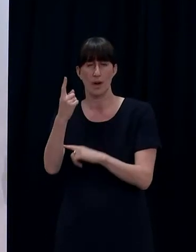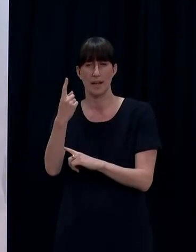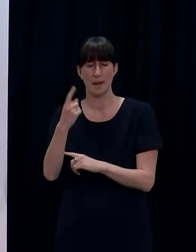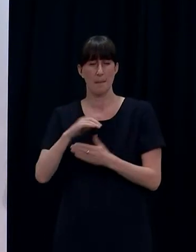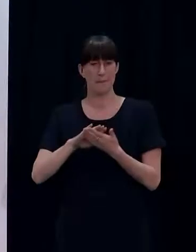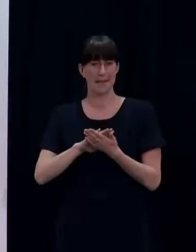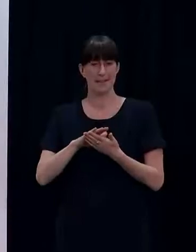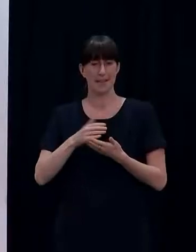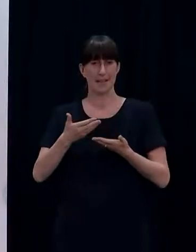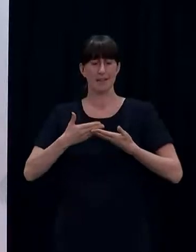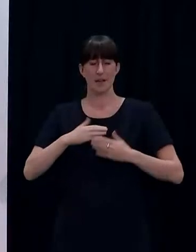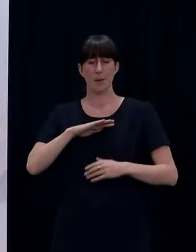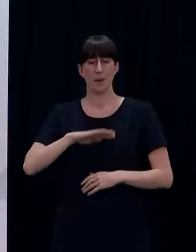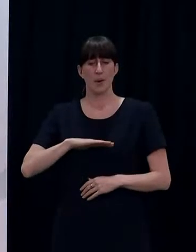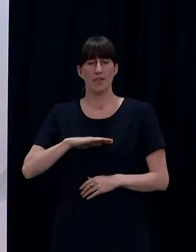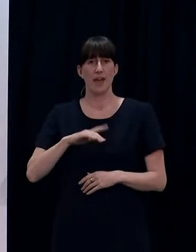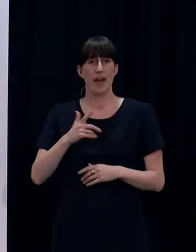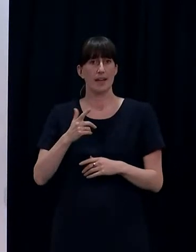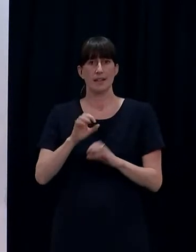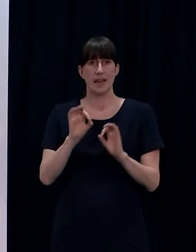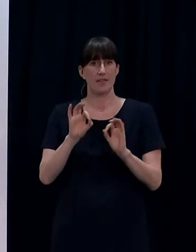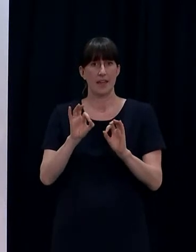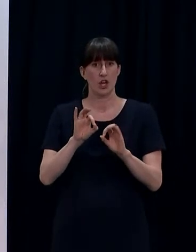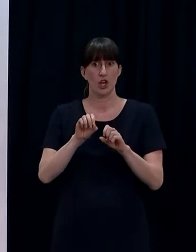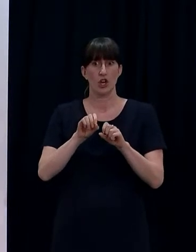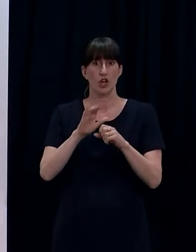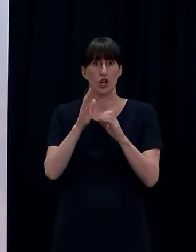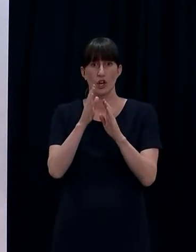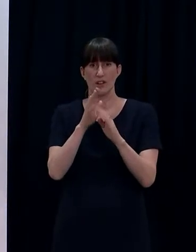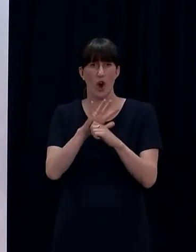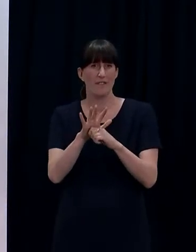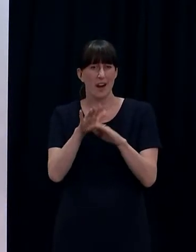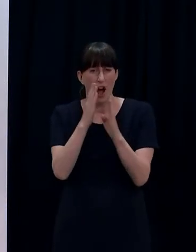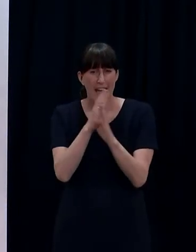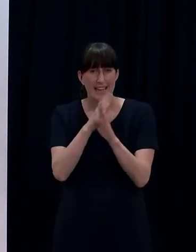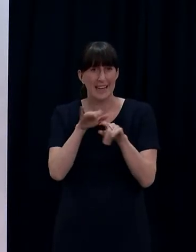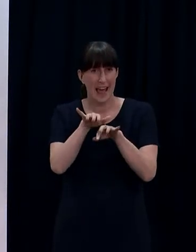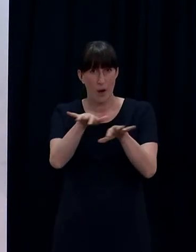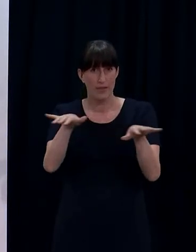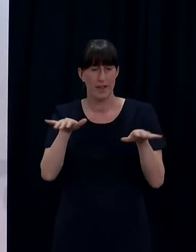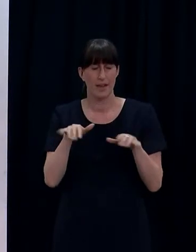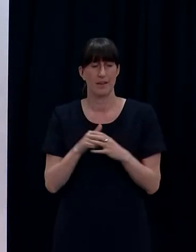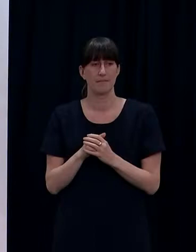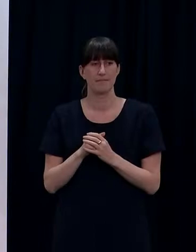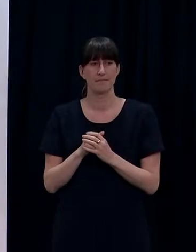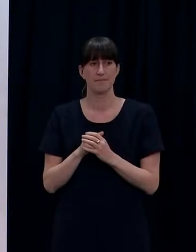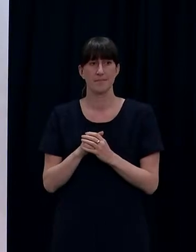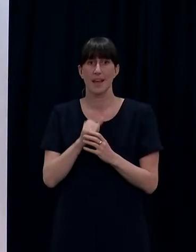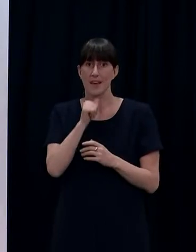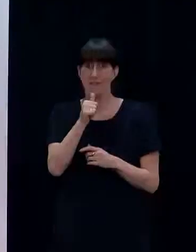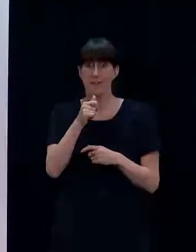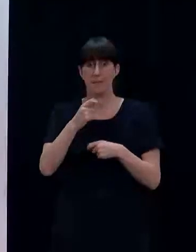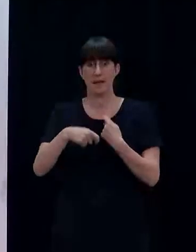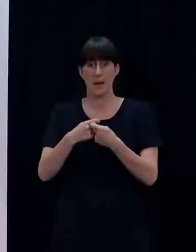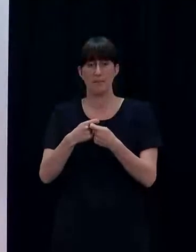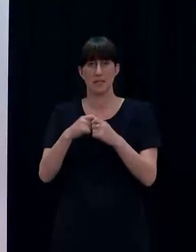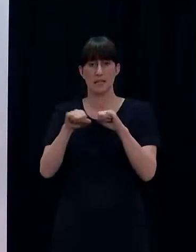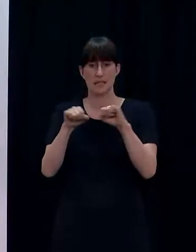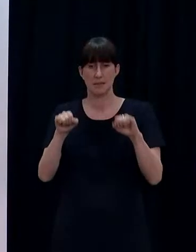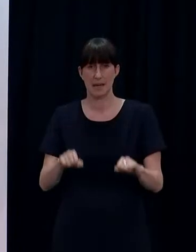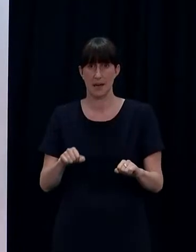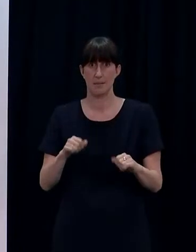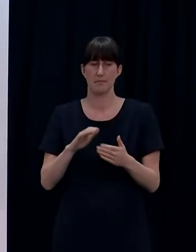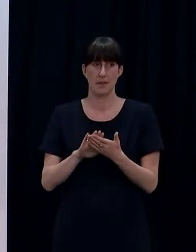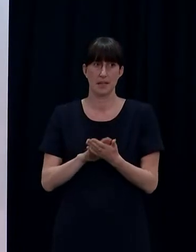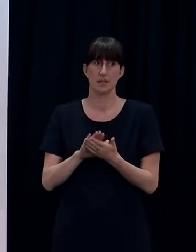future infections. I recognise it's something, when we turn it into a more systematic thing, requires a high level of